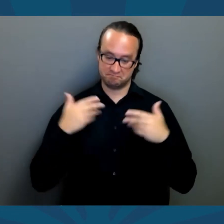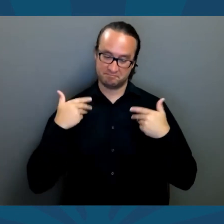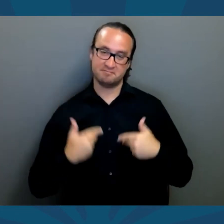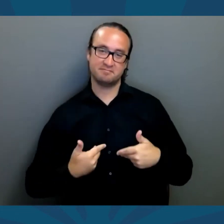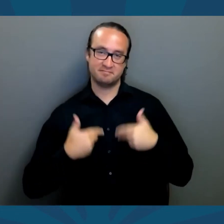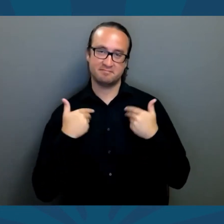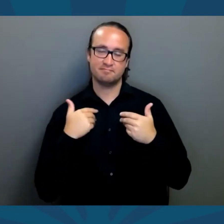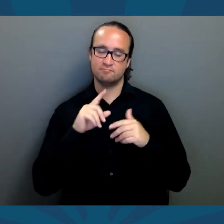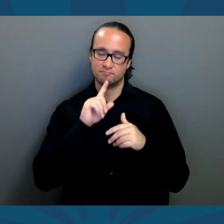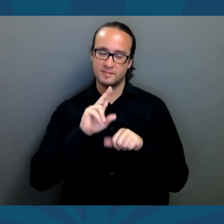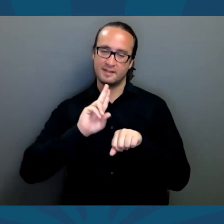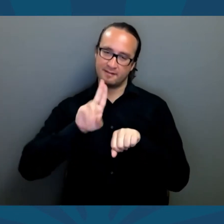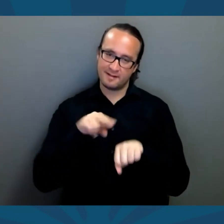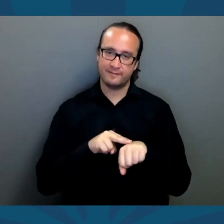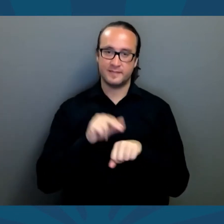State Senate.